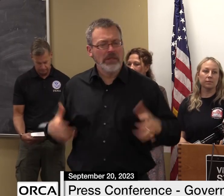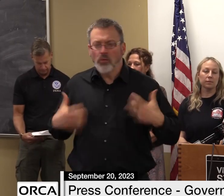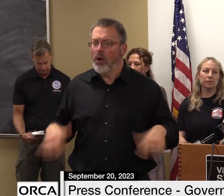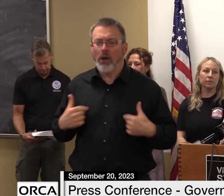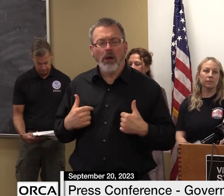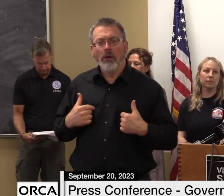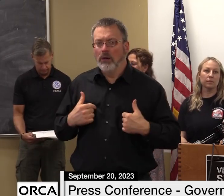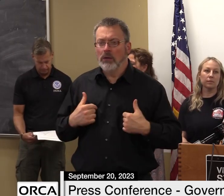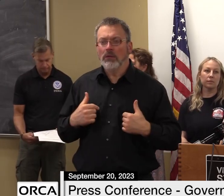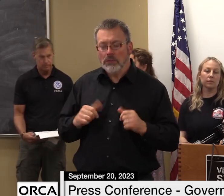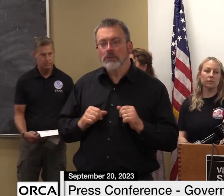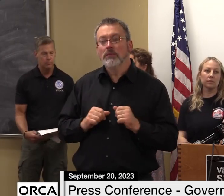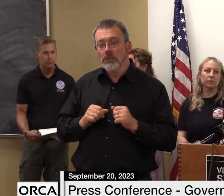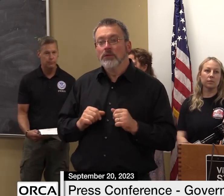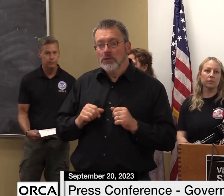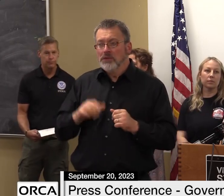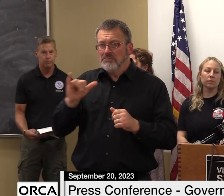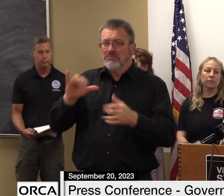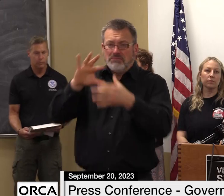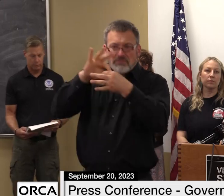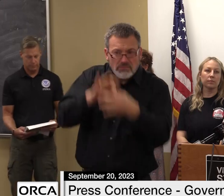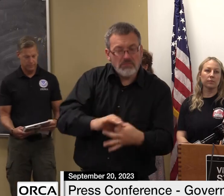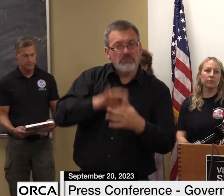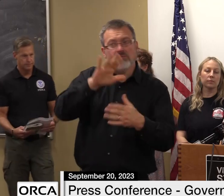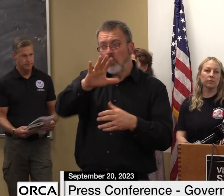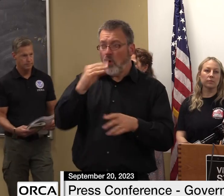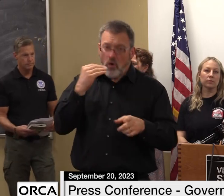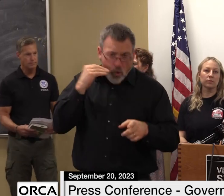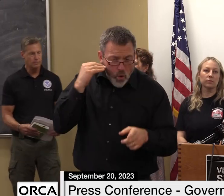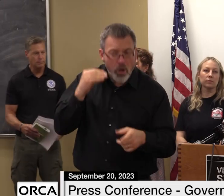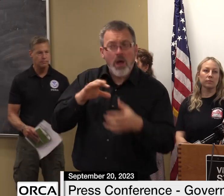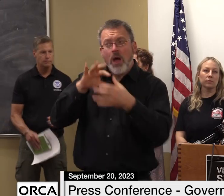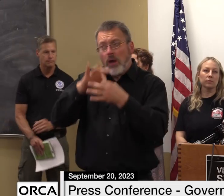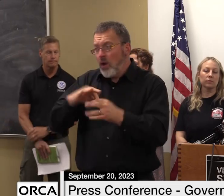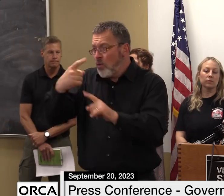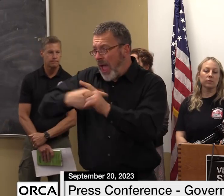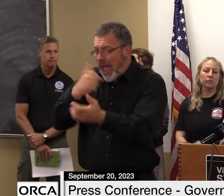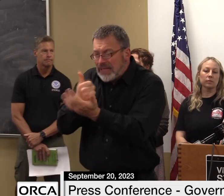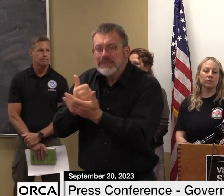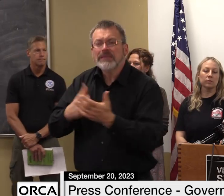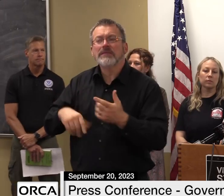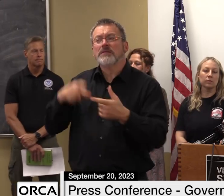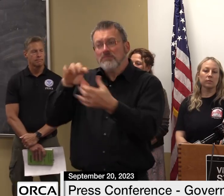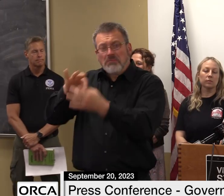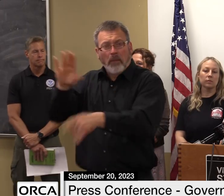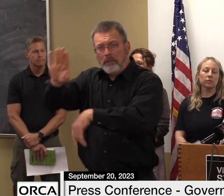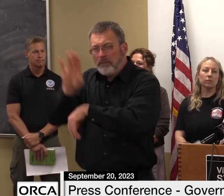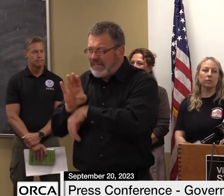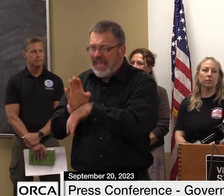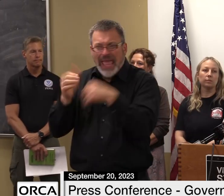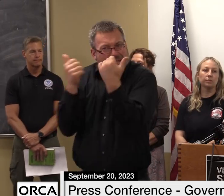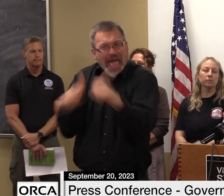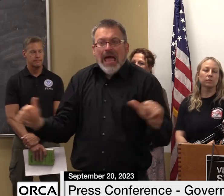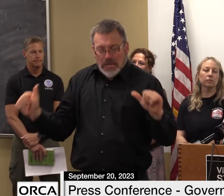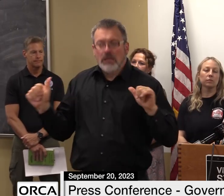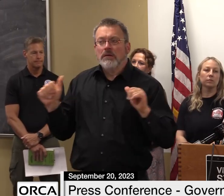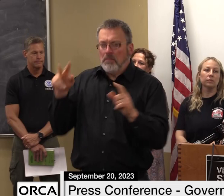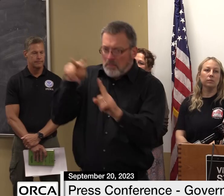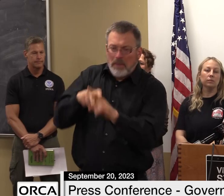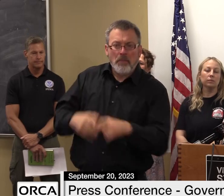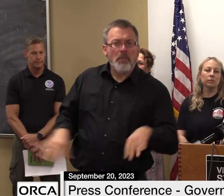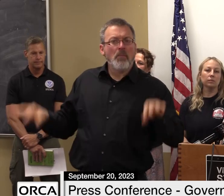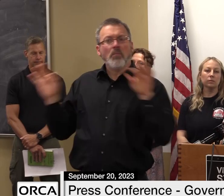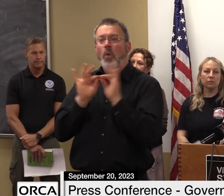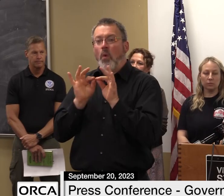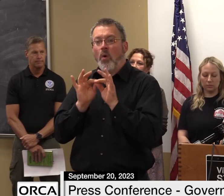home, or it could be related to rental assistance if you're unable to live in your home. I'd also say in the realm of the direct